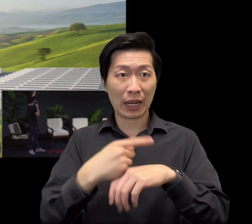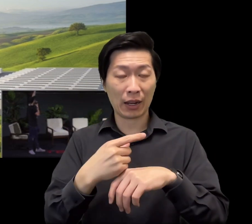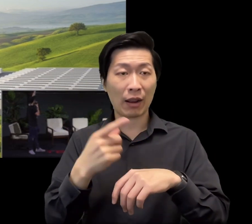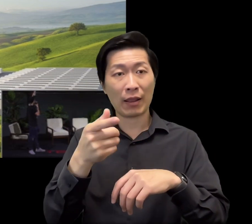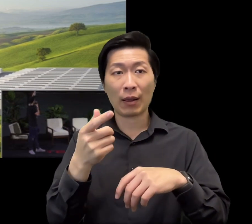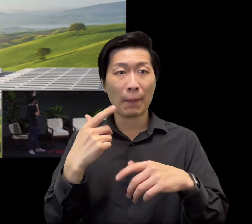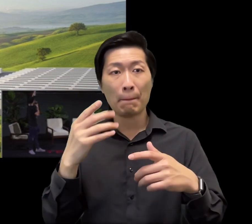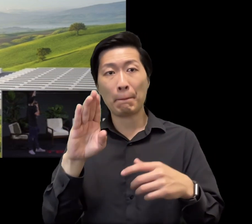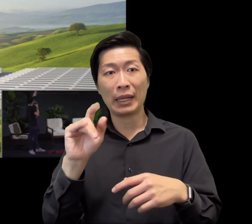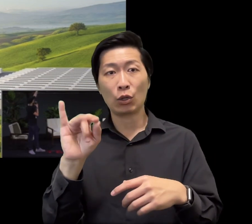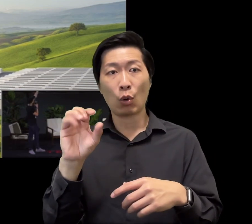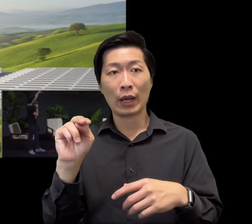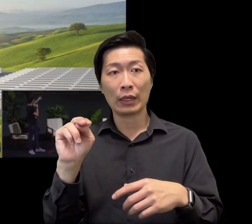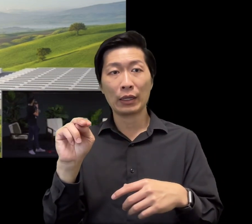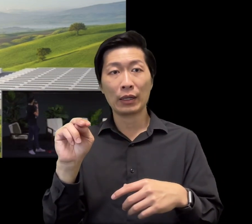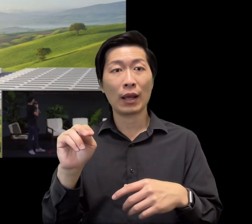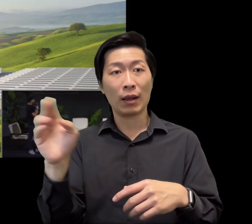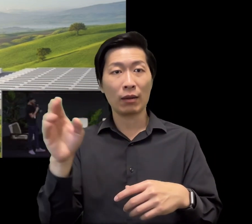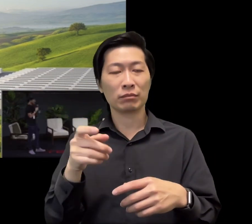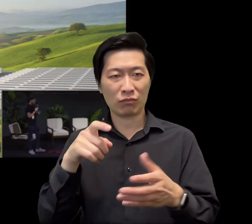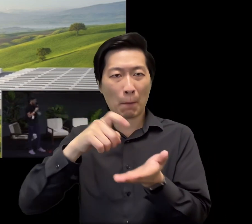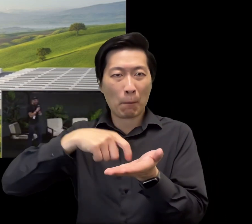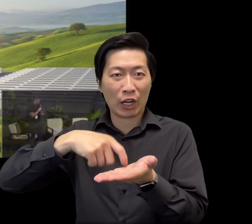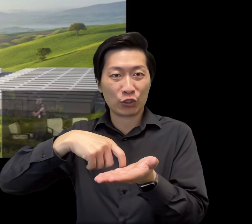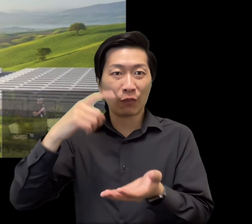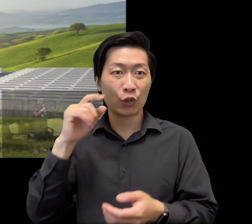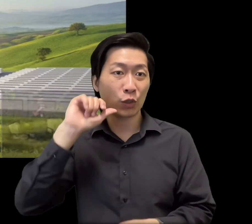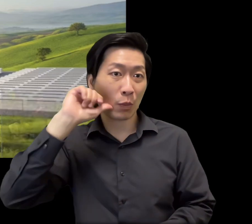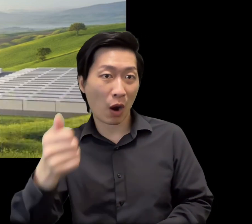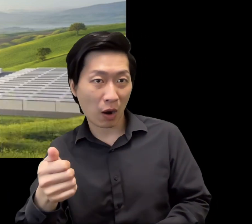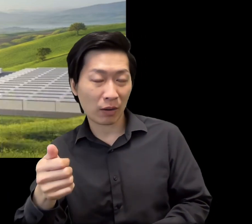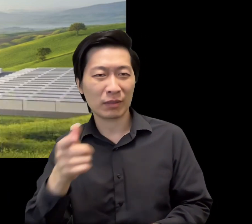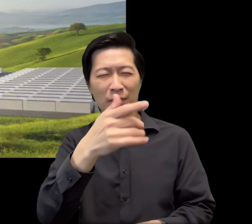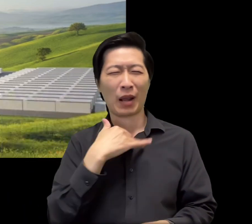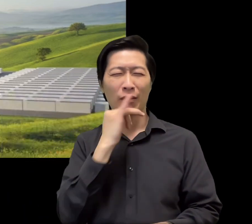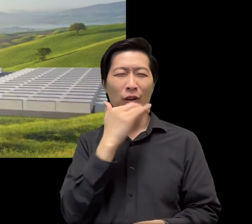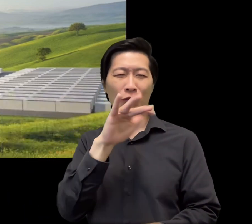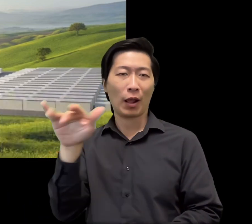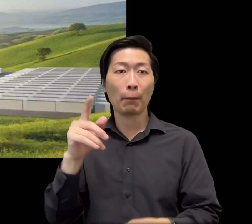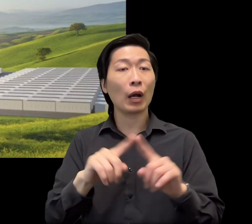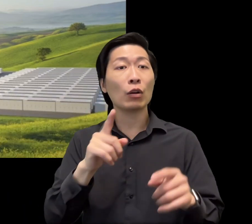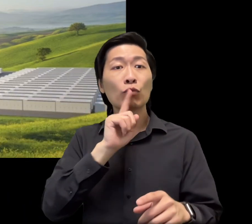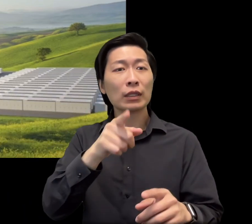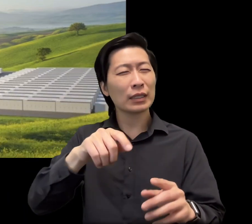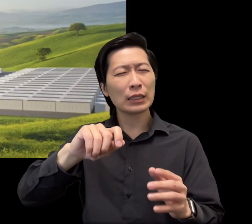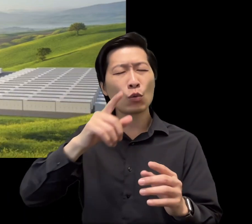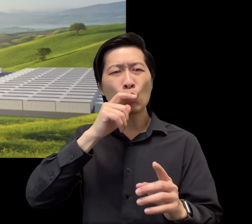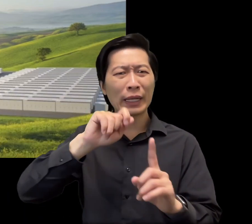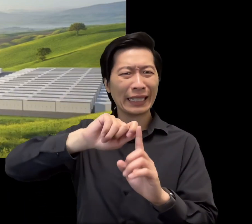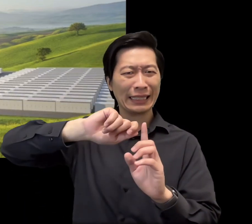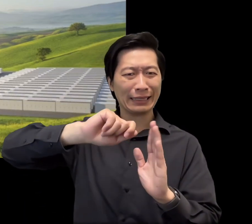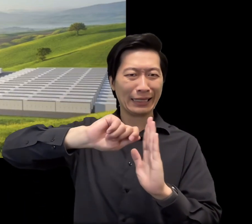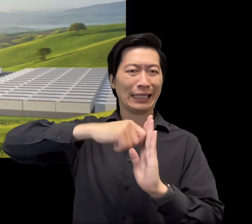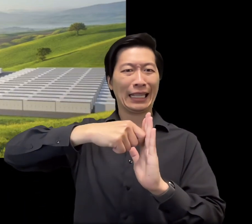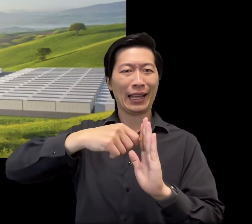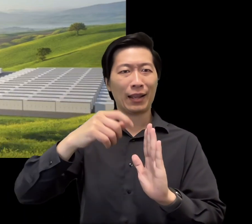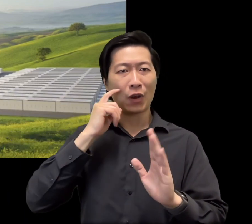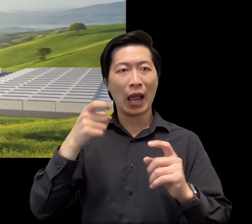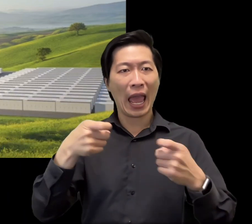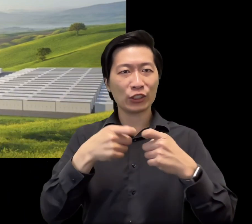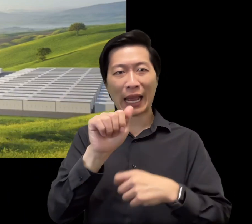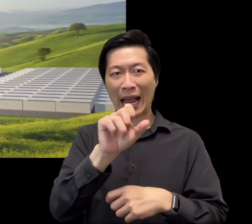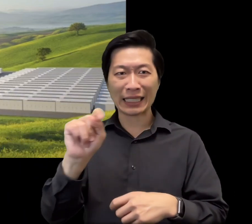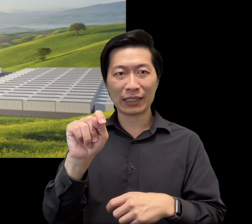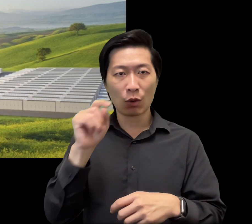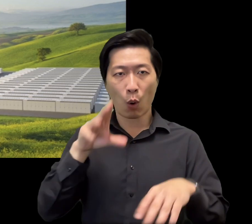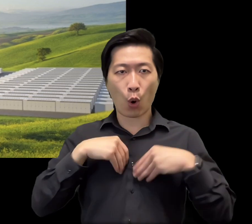my typo. Miners of tomorrow. And so, but this is a key idea, because who is the energy asset owner of today?